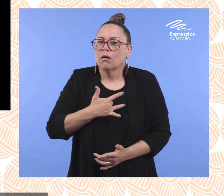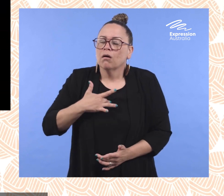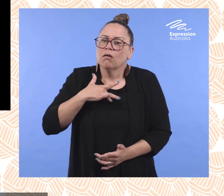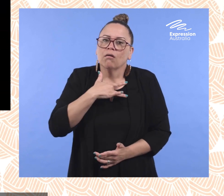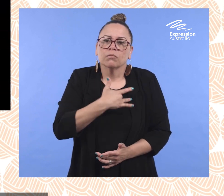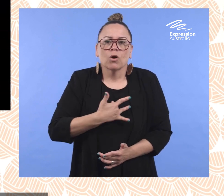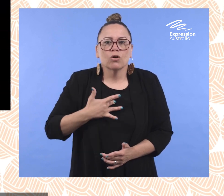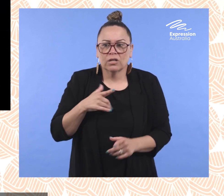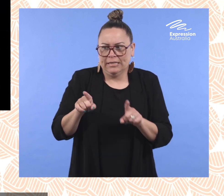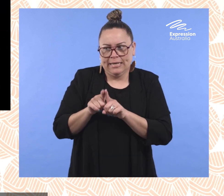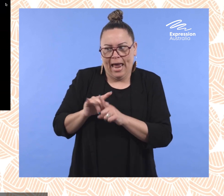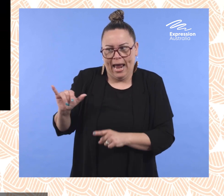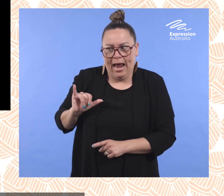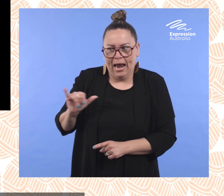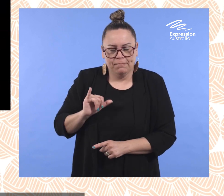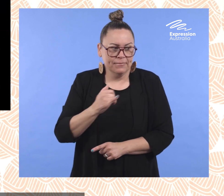too.